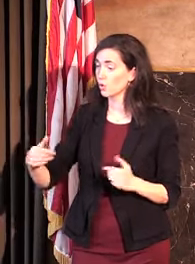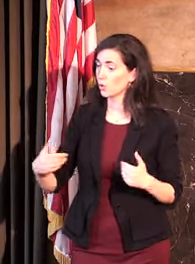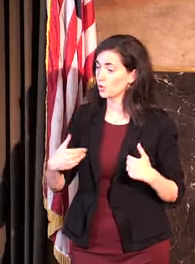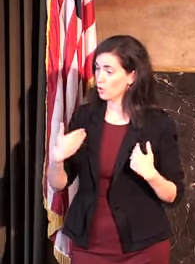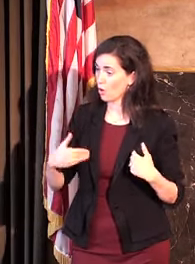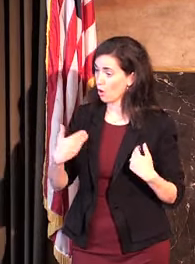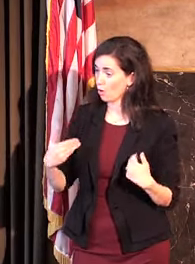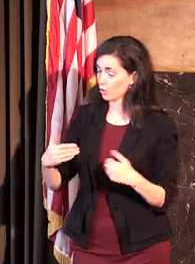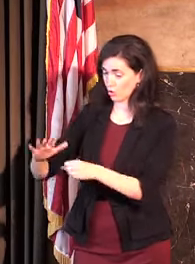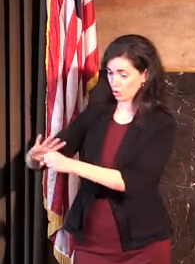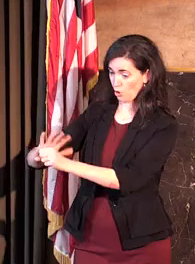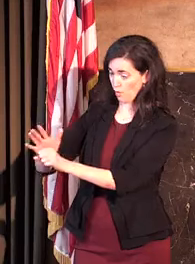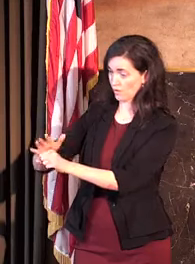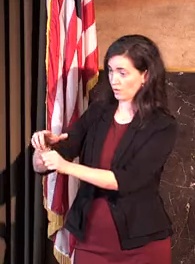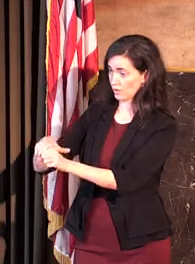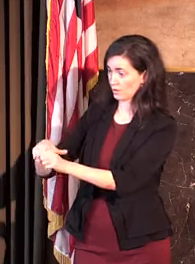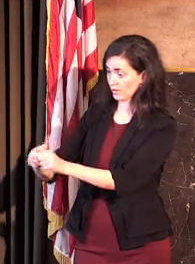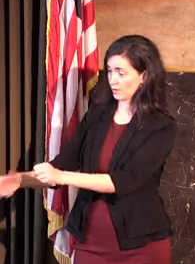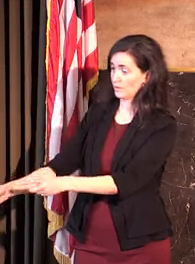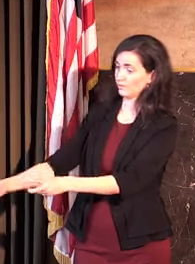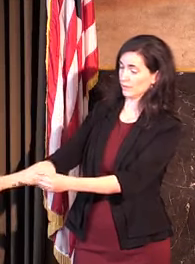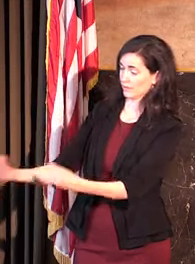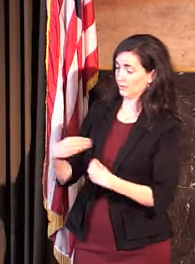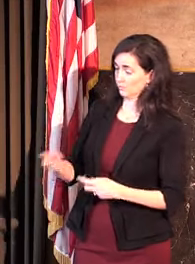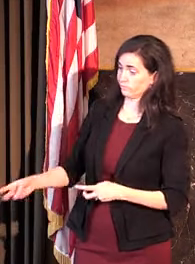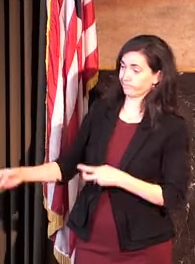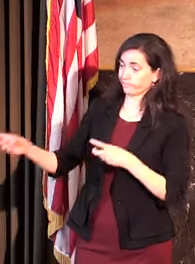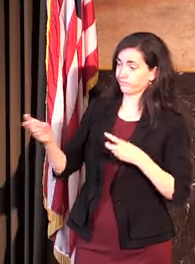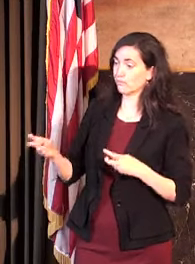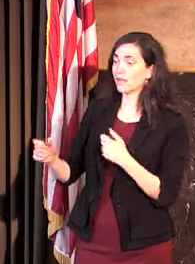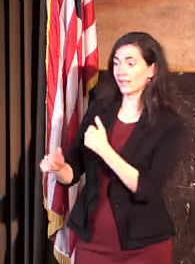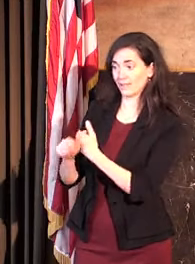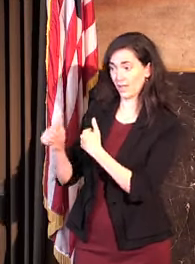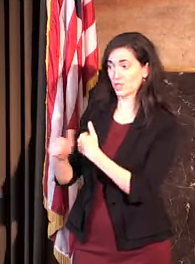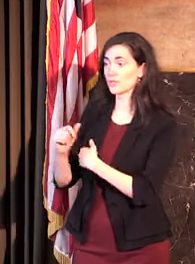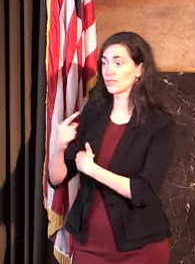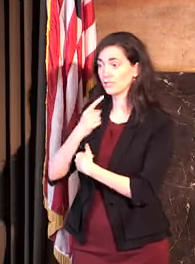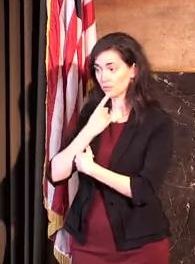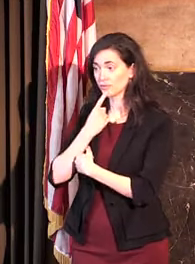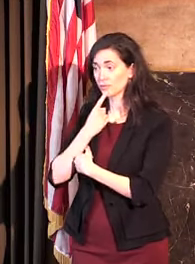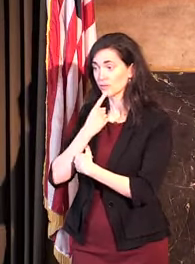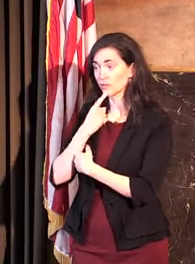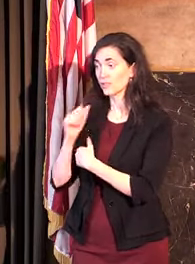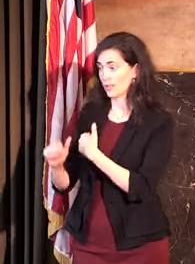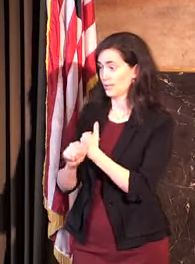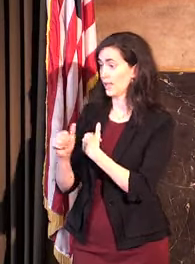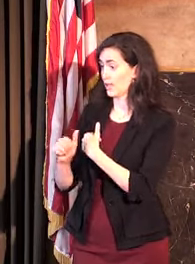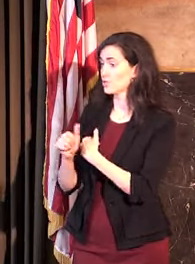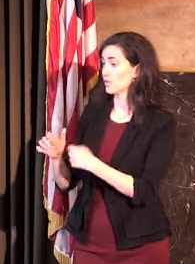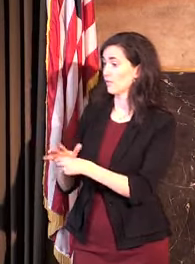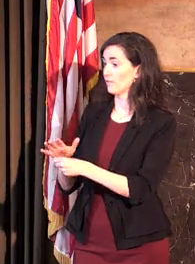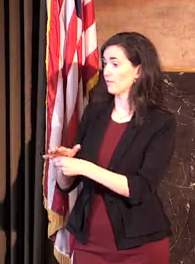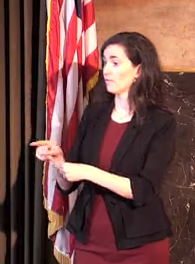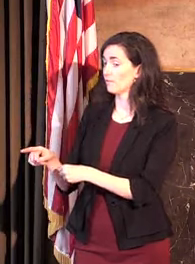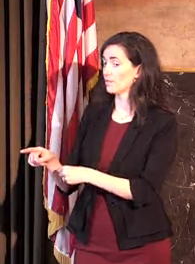from COVID-19 is significant enough, serious enough, that